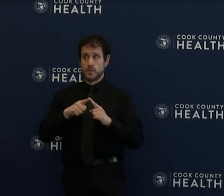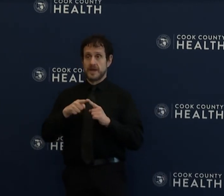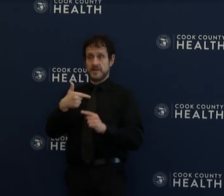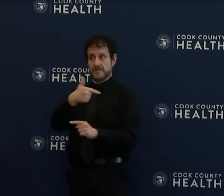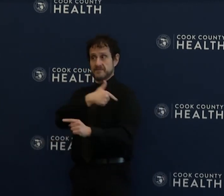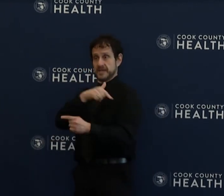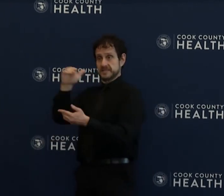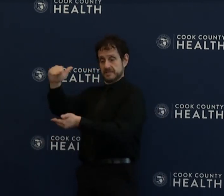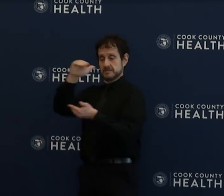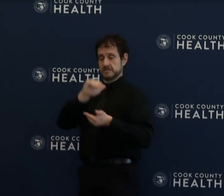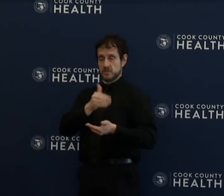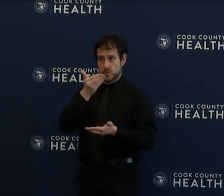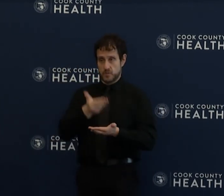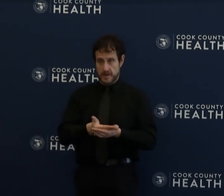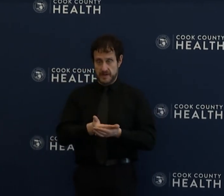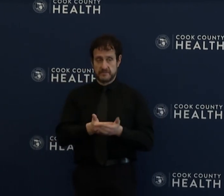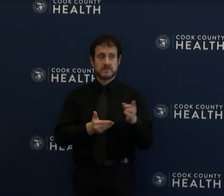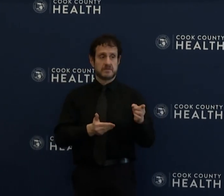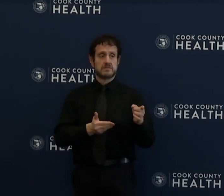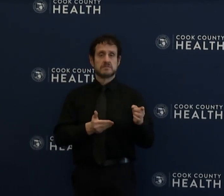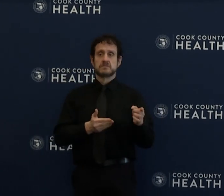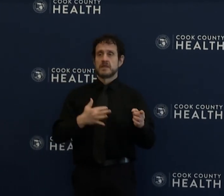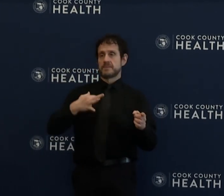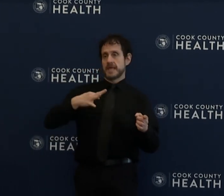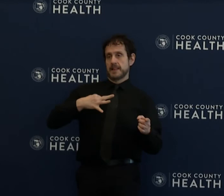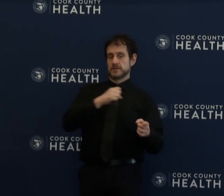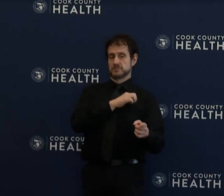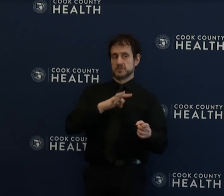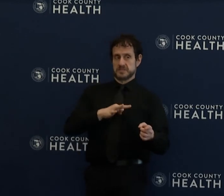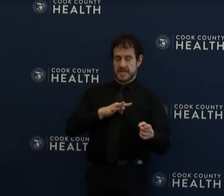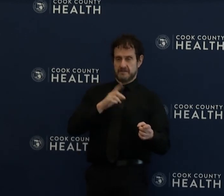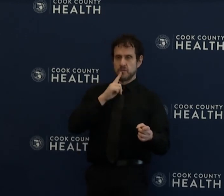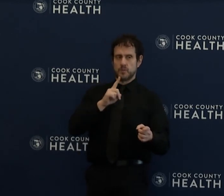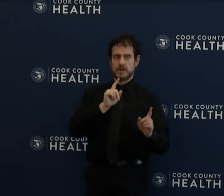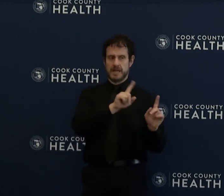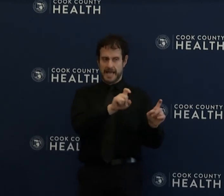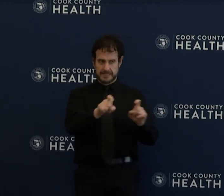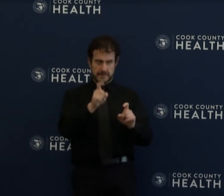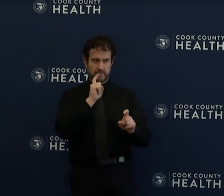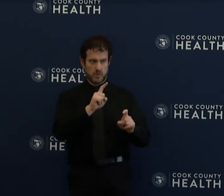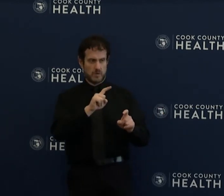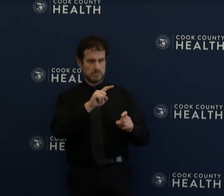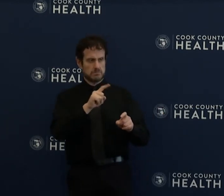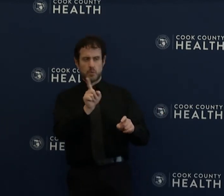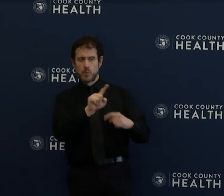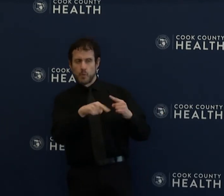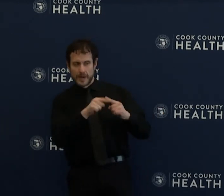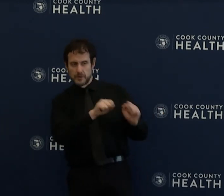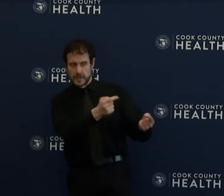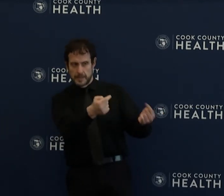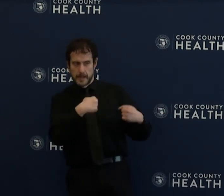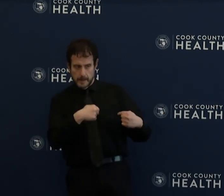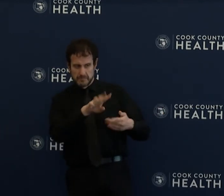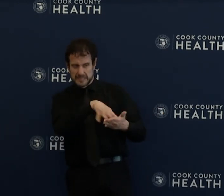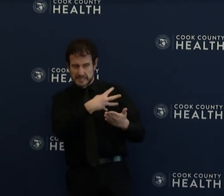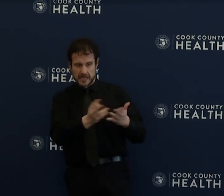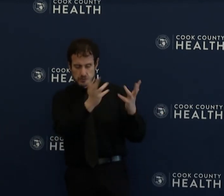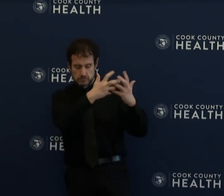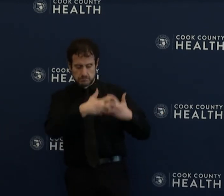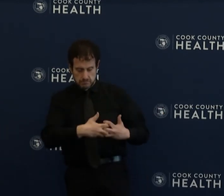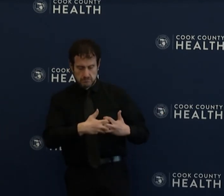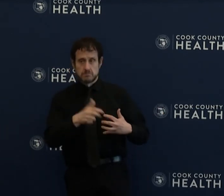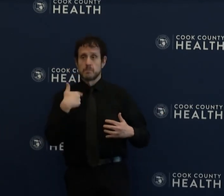of the vaccine, all the eligible staff are going to get a scheduling request, and they're going to be able to sign up. What we are working long-term, as this moves